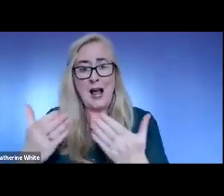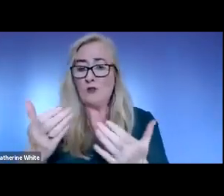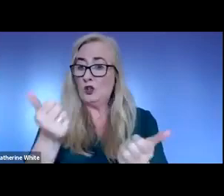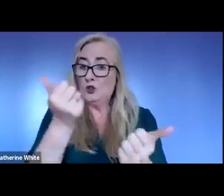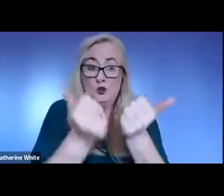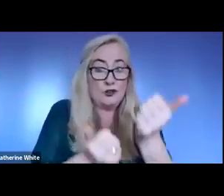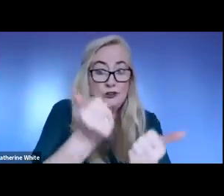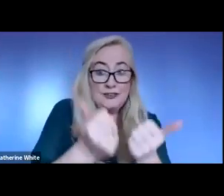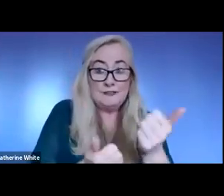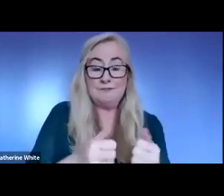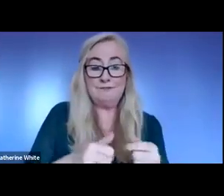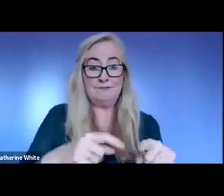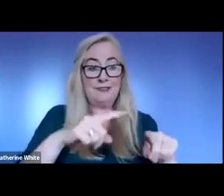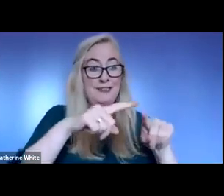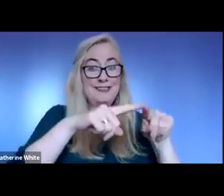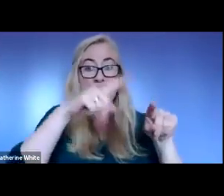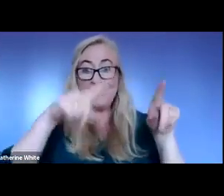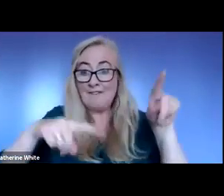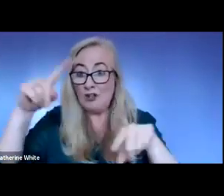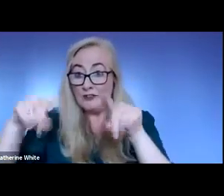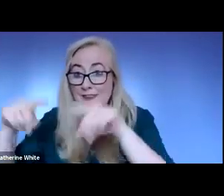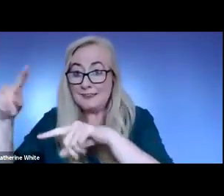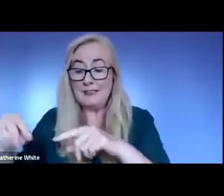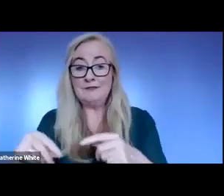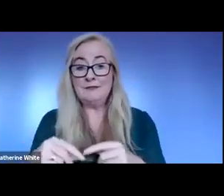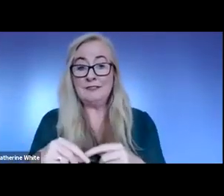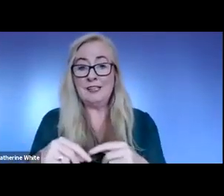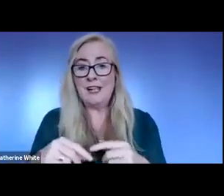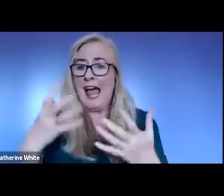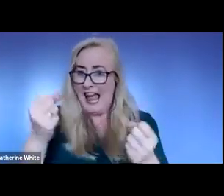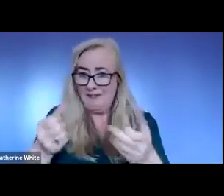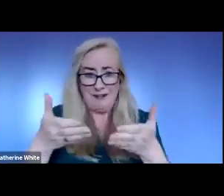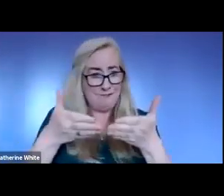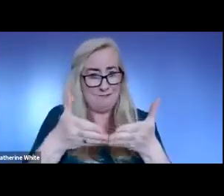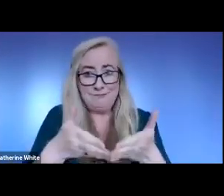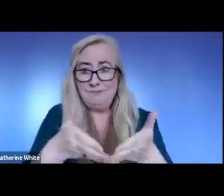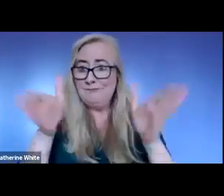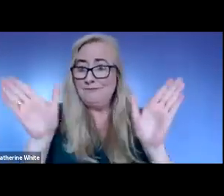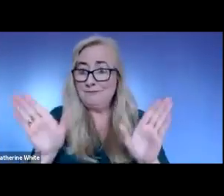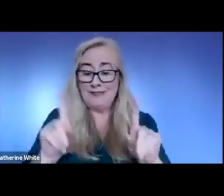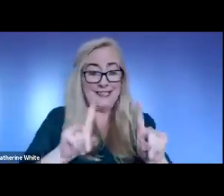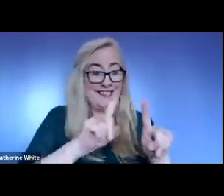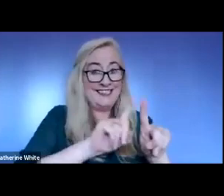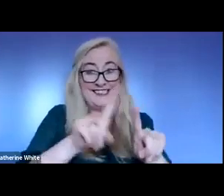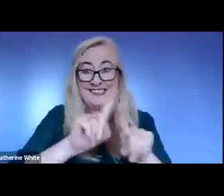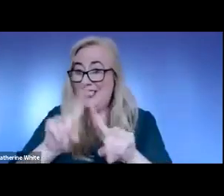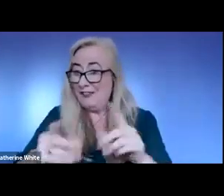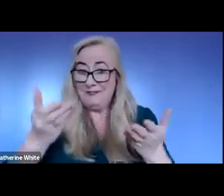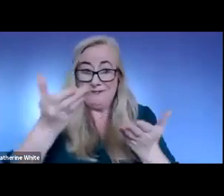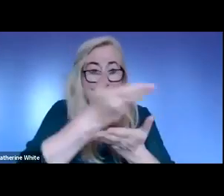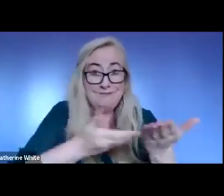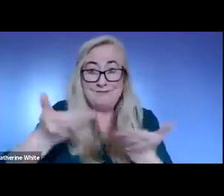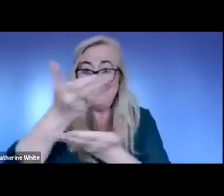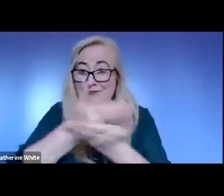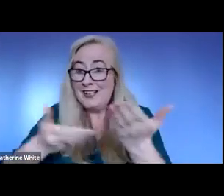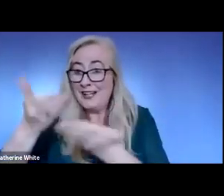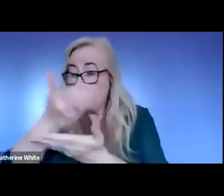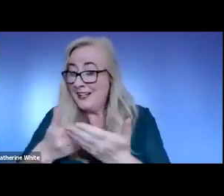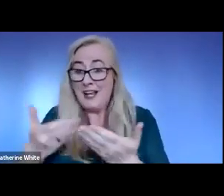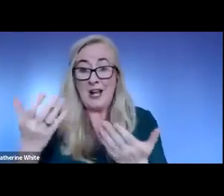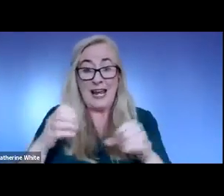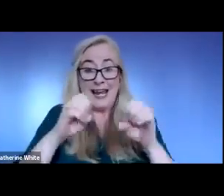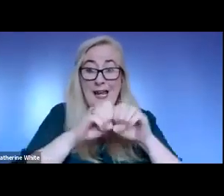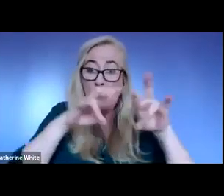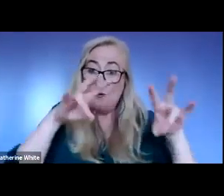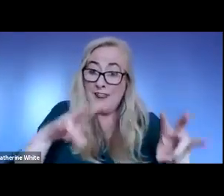justice, diversity, and these perspectives are drawn from a whole range of different discourses and areas of scholarship: equality,